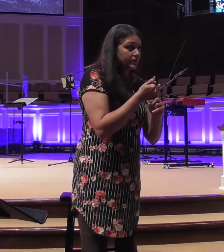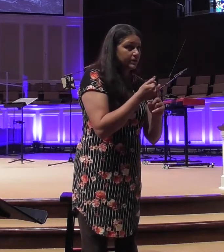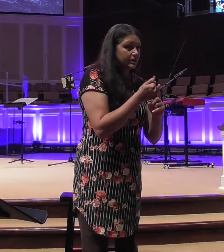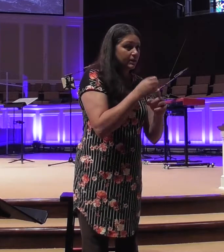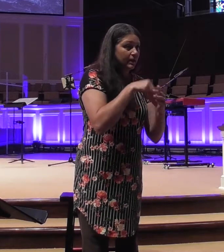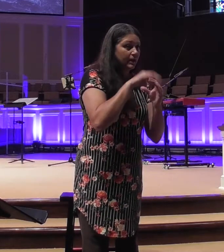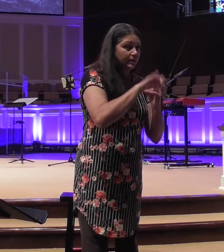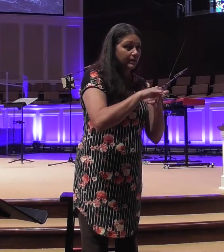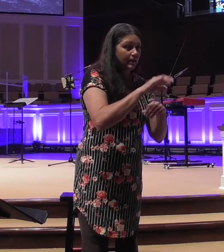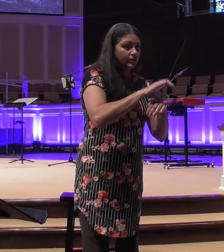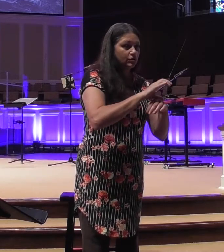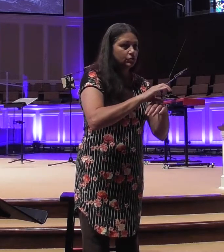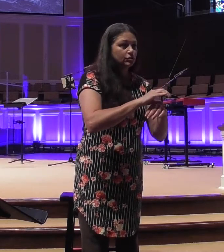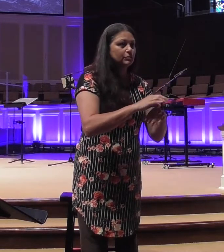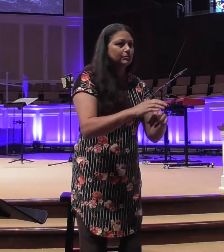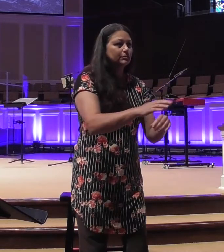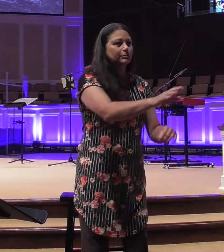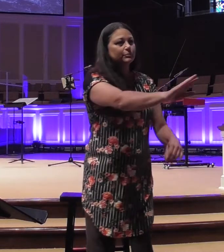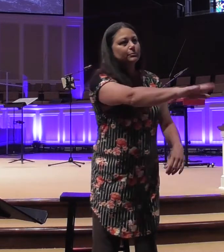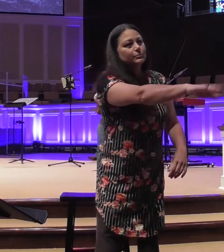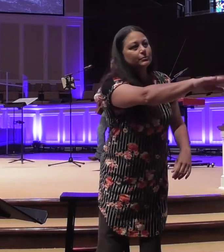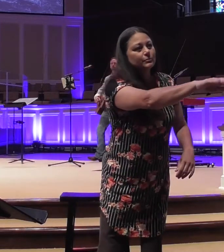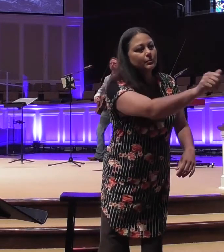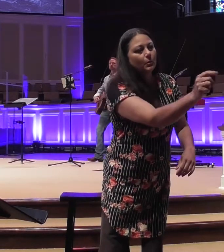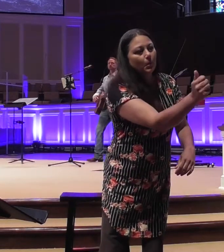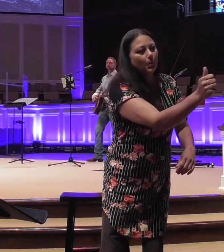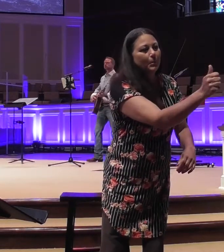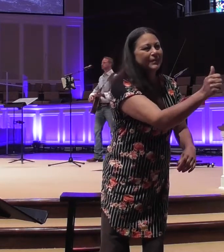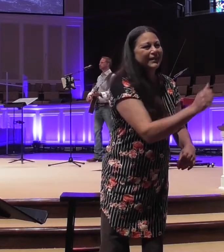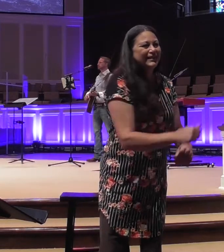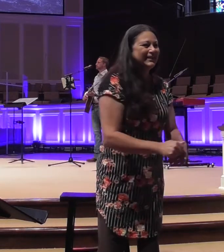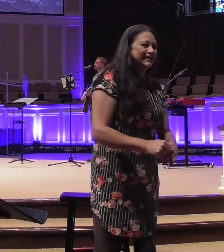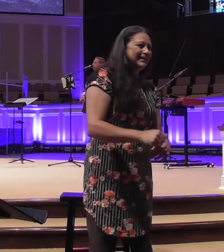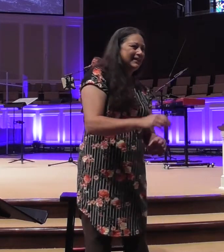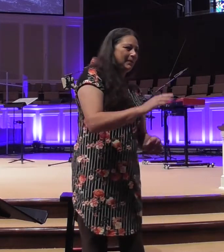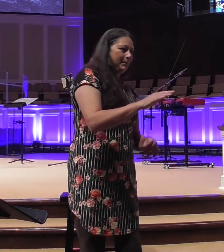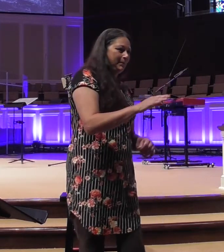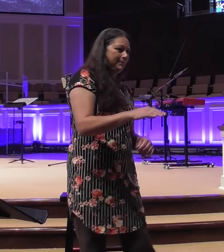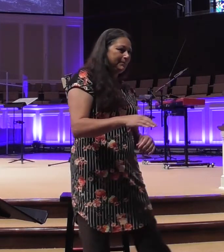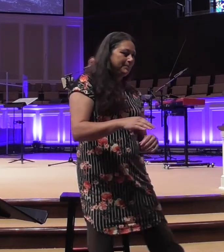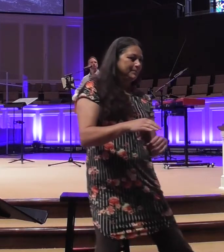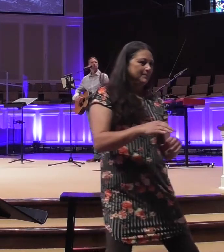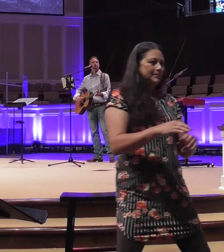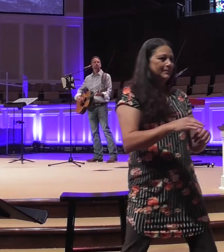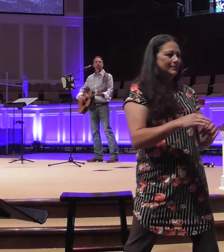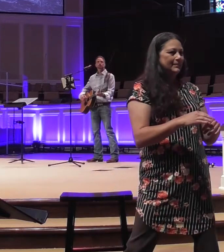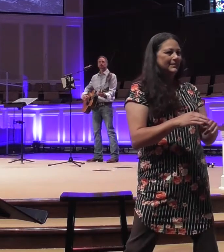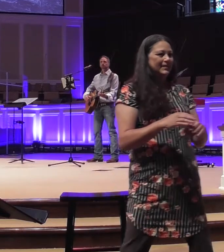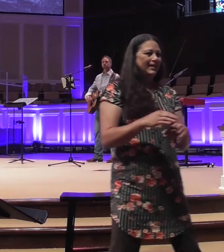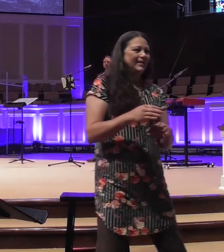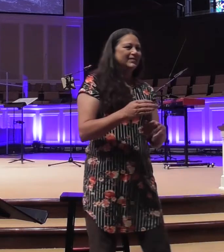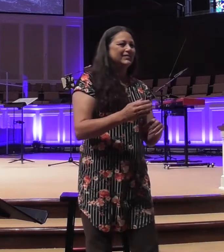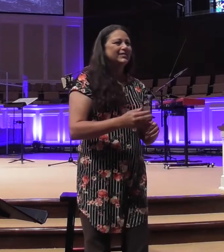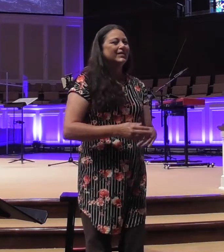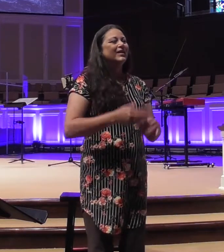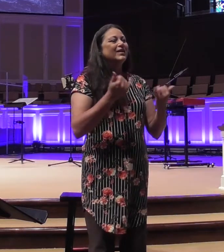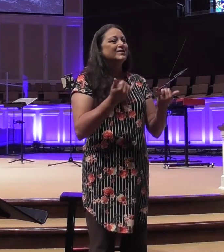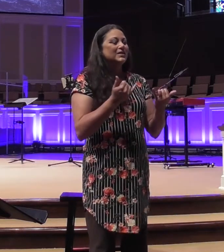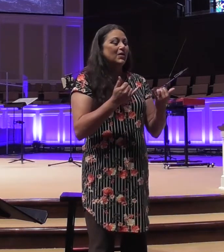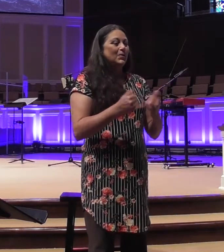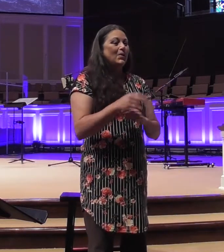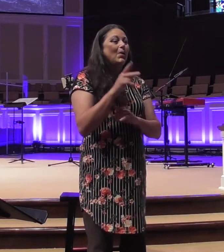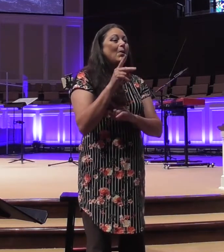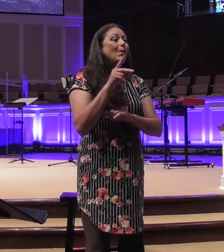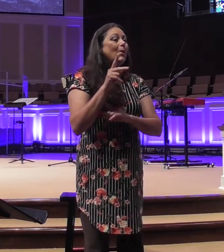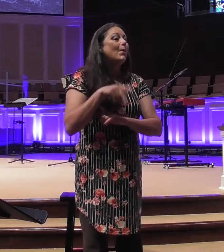one of the things they were struggling with was unity around what Christ had done for them. And so Paul gives them some instructions about how to